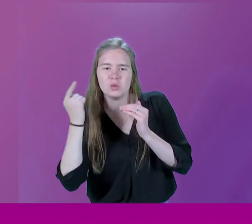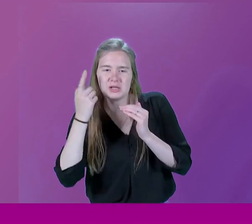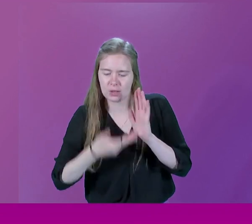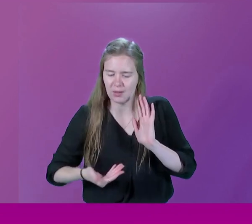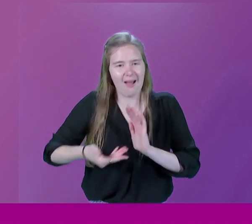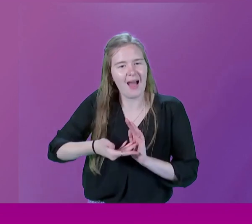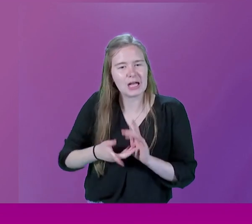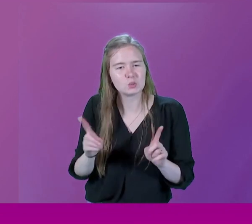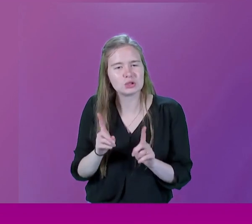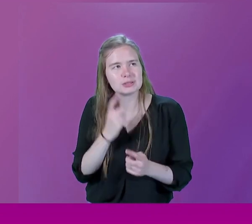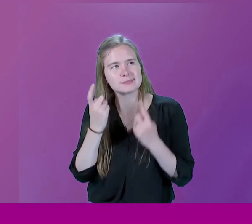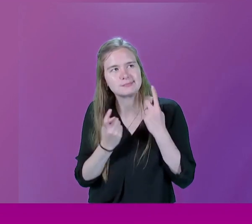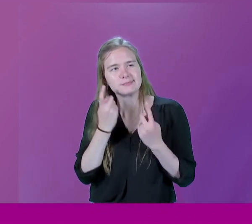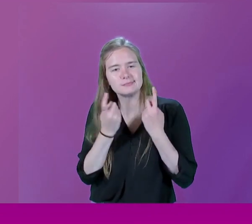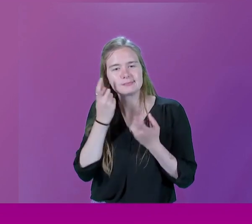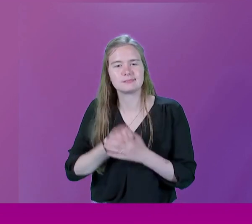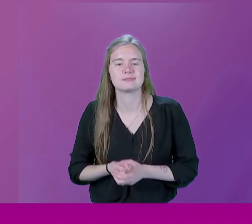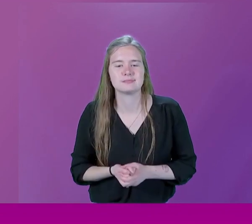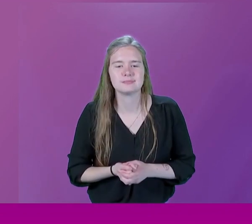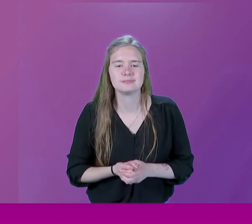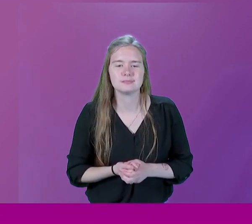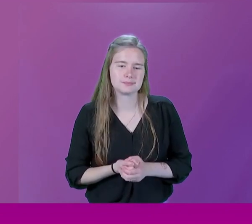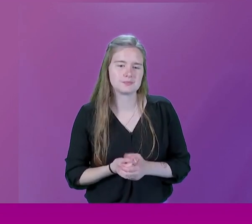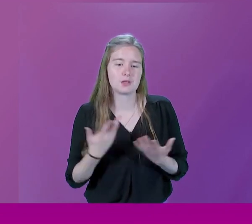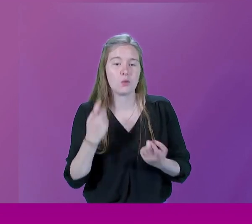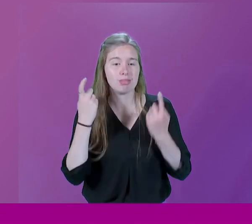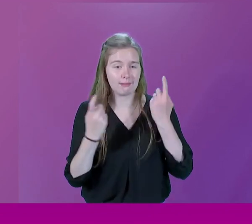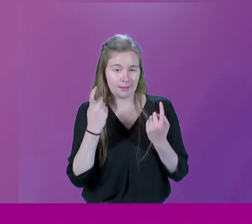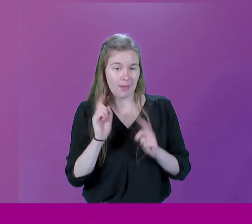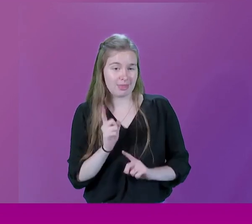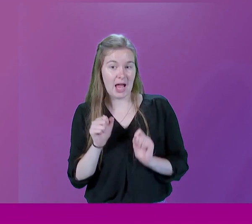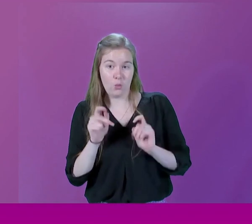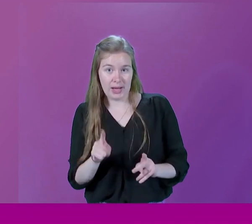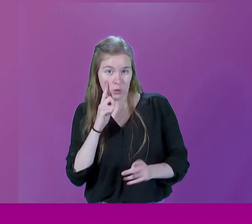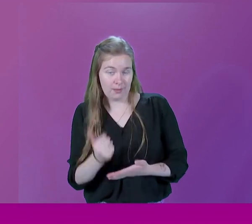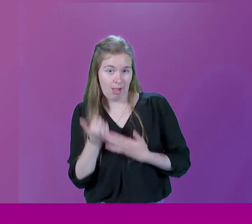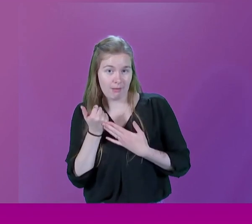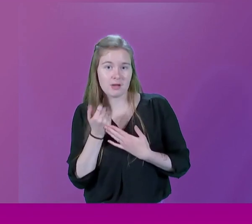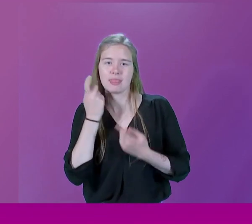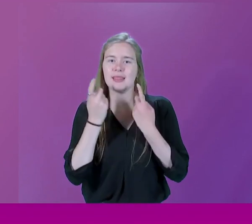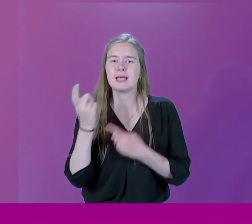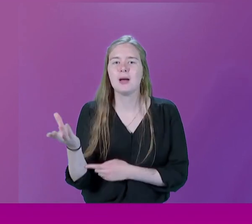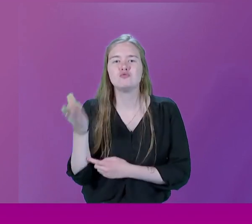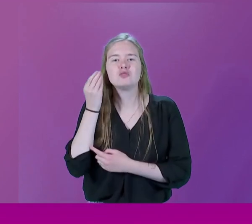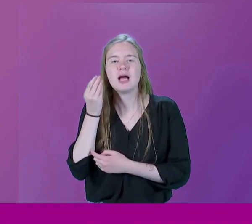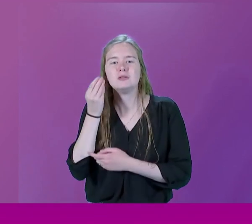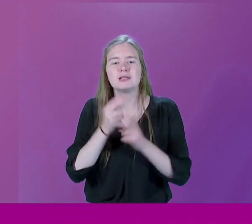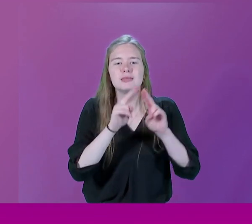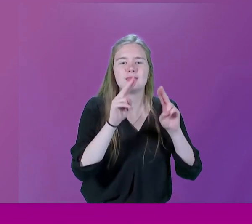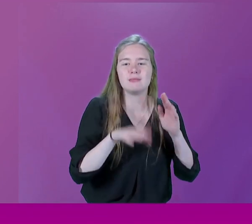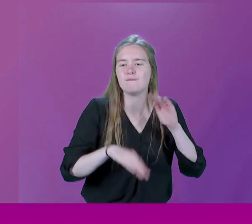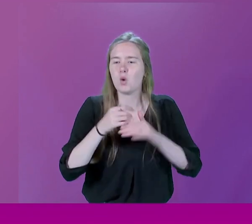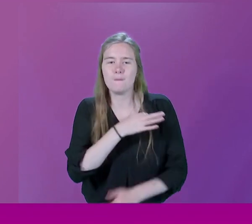we bring into their soundscape and so on. So thinking about it like that, thinking about sounds in the whole